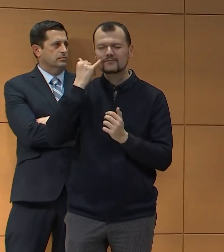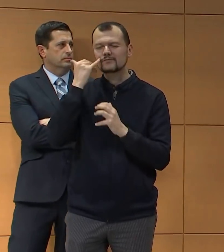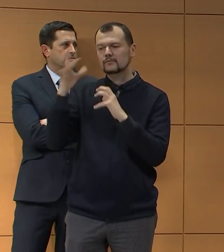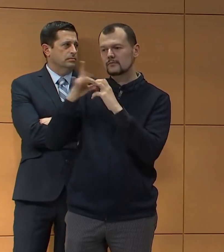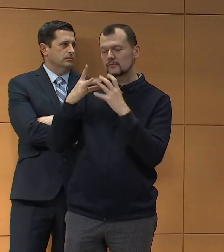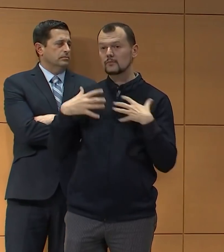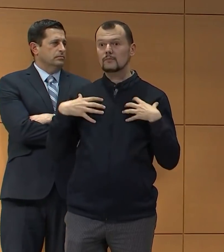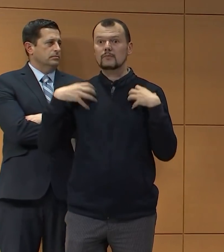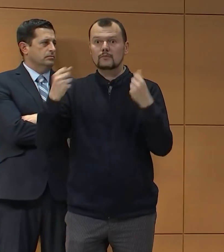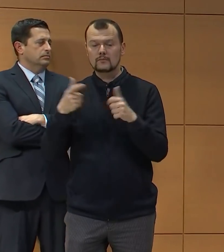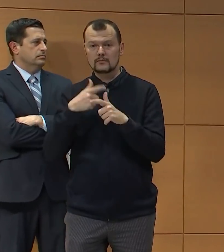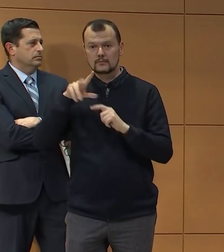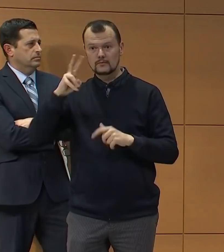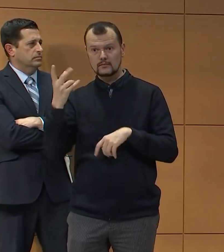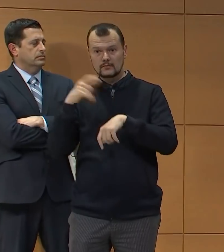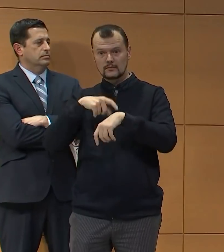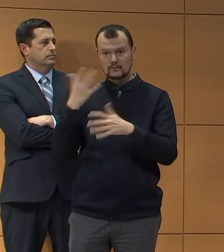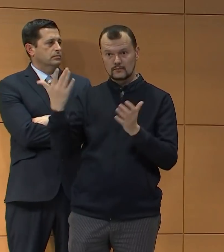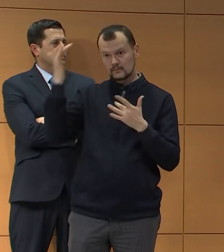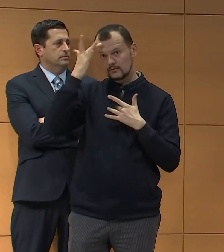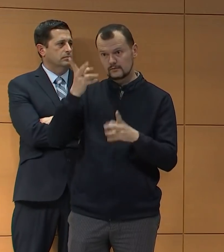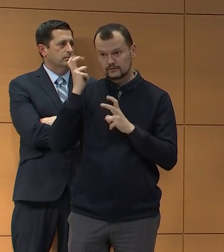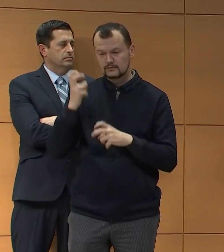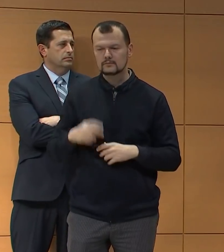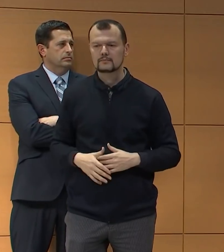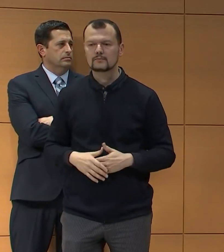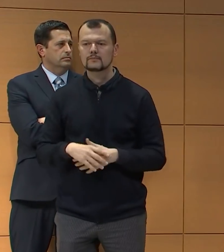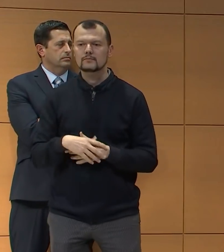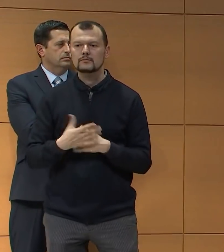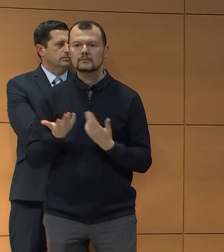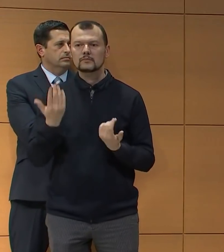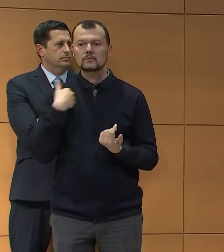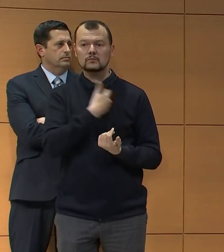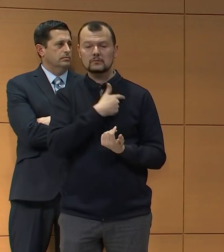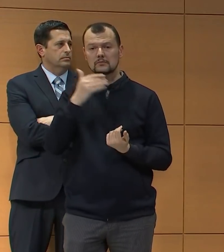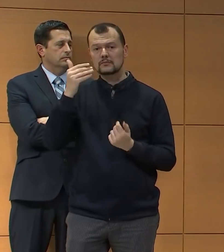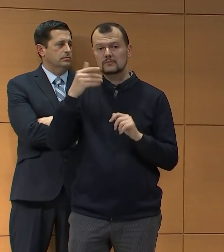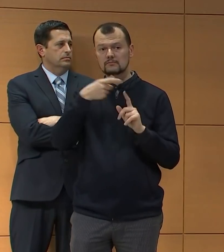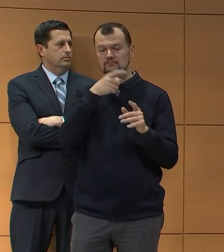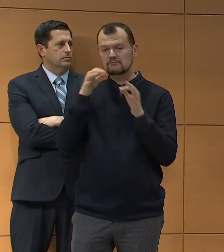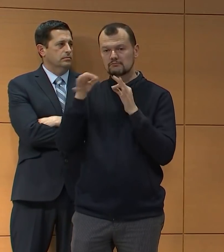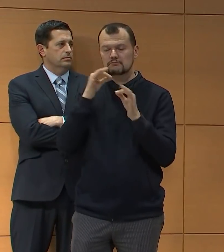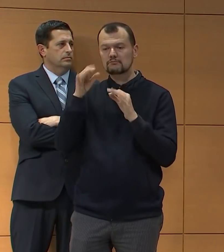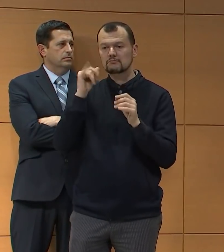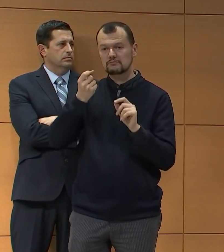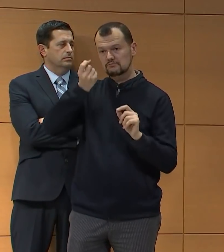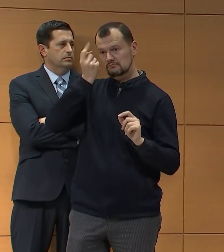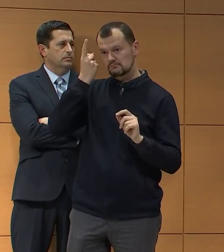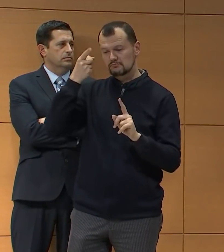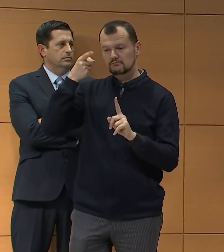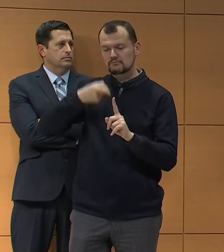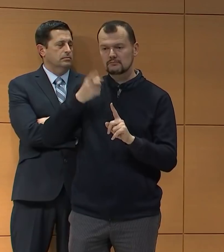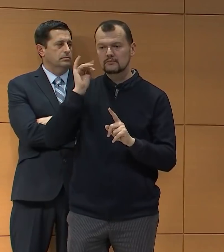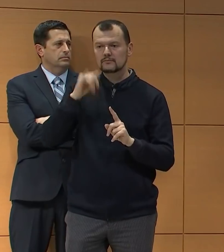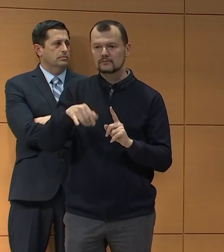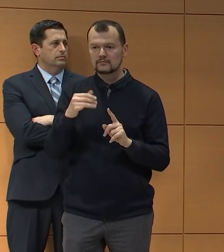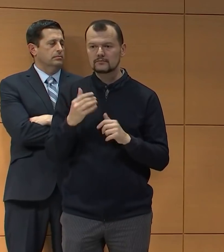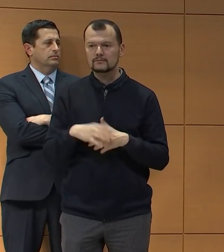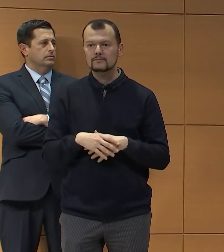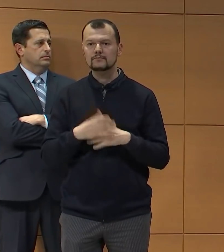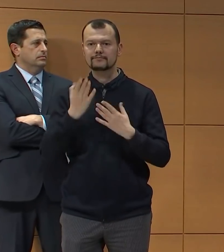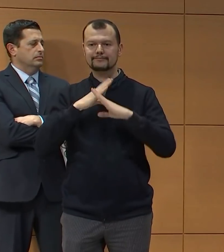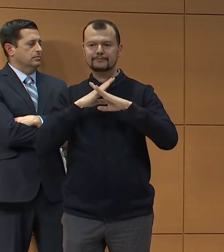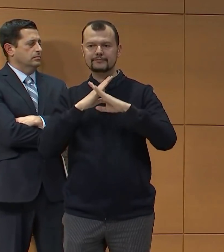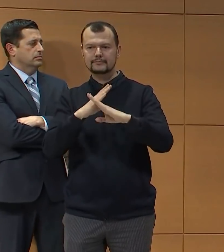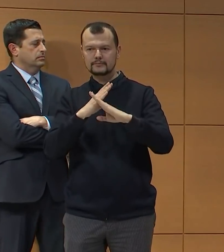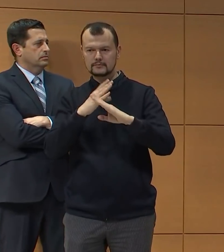knowledge, after one becomes infected with this novel coronavirus, they develop immunity to it. And we don't know if